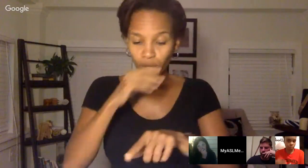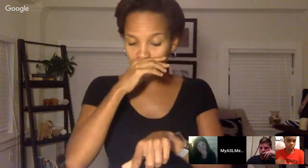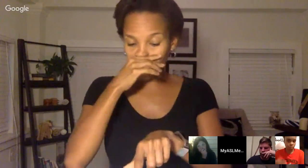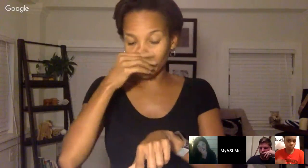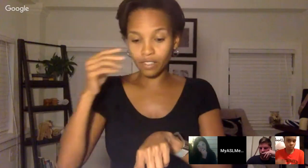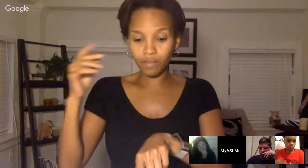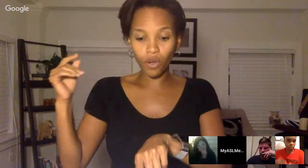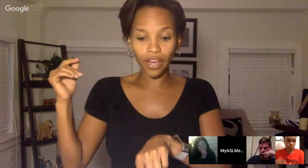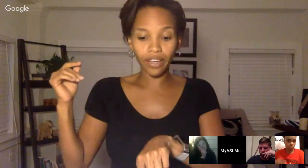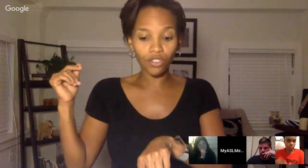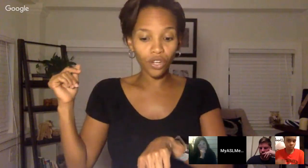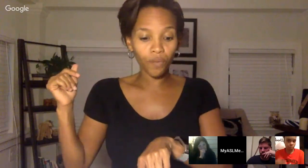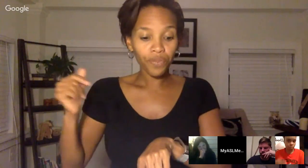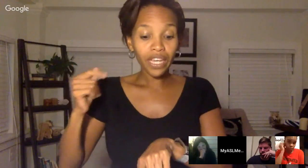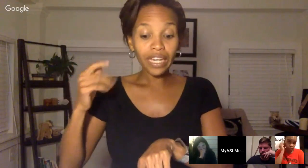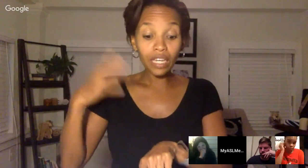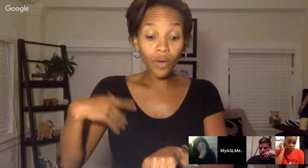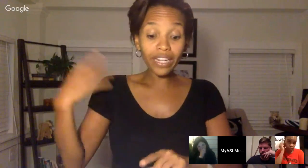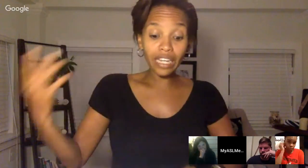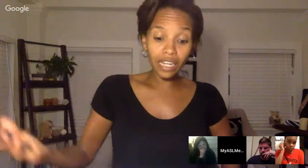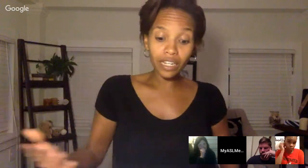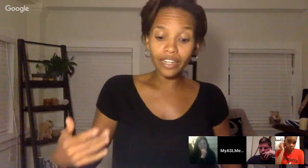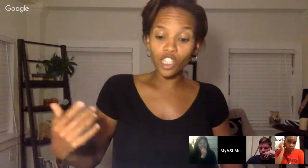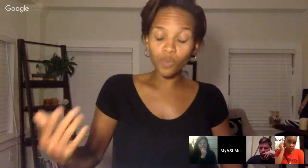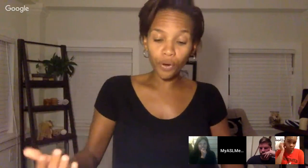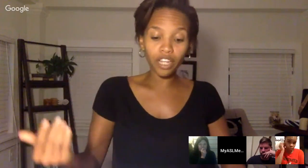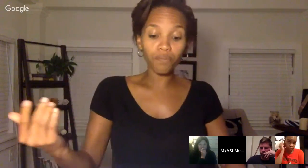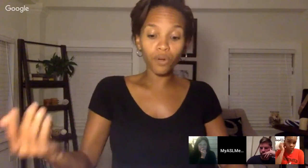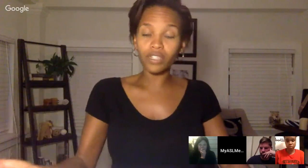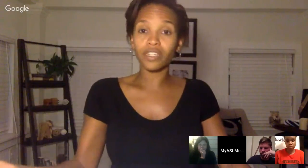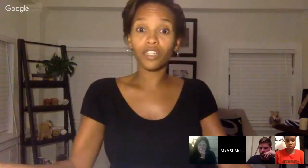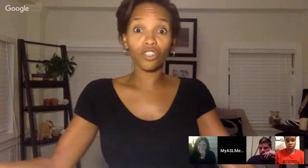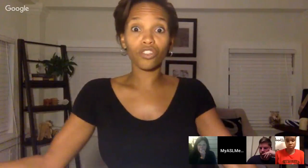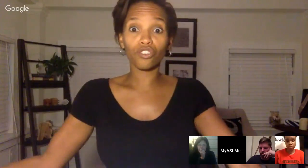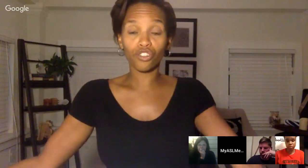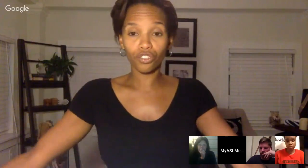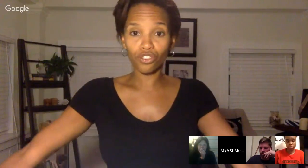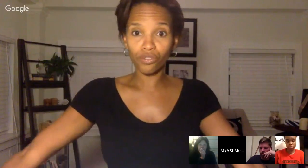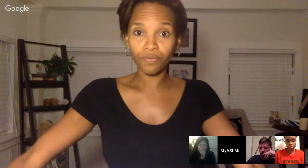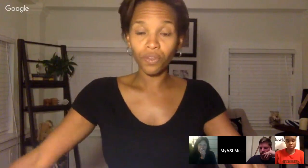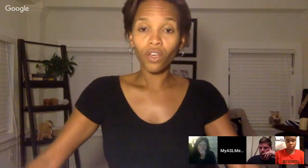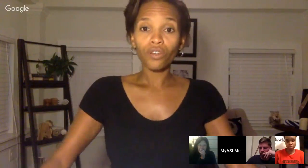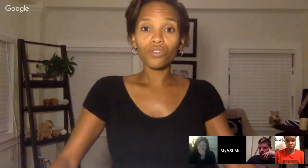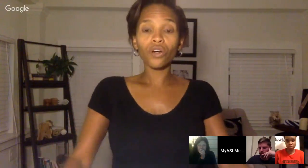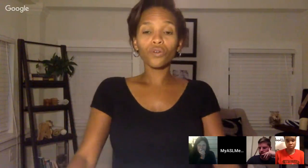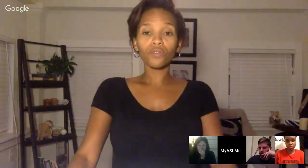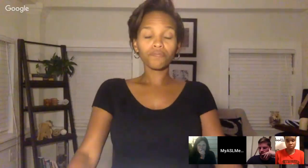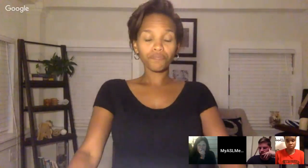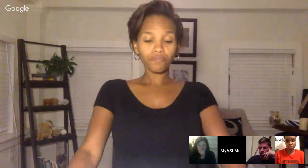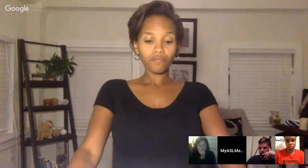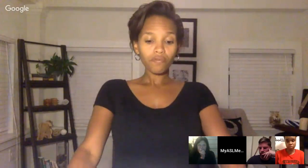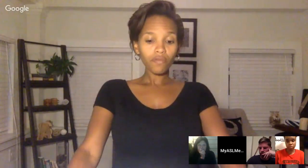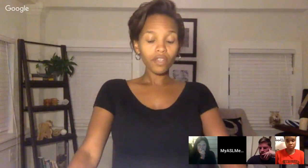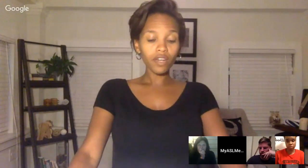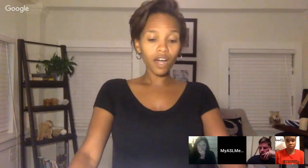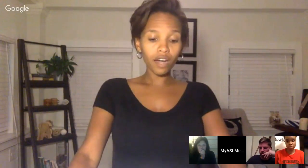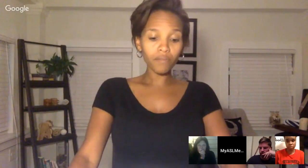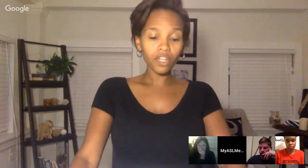of our focus ideas. Okay, so he went in and sprayed bullets into the church. So